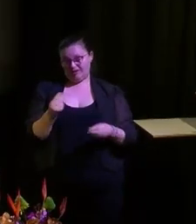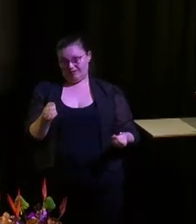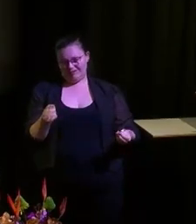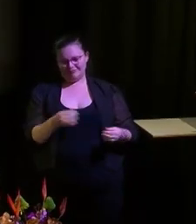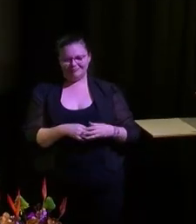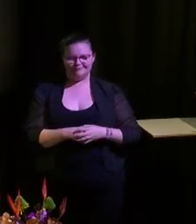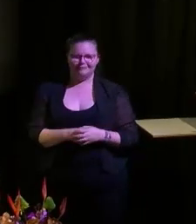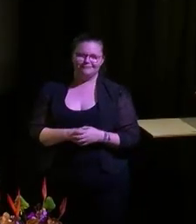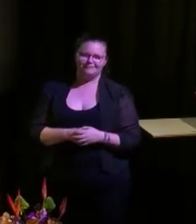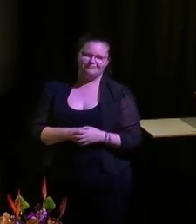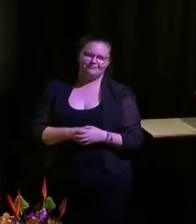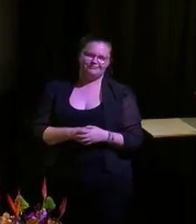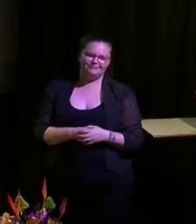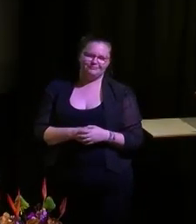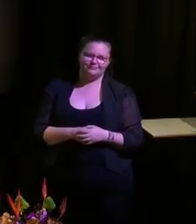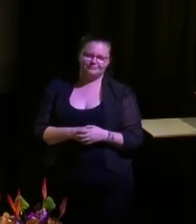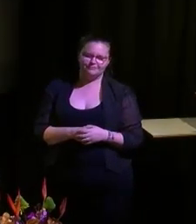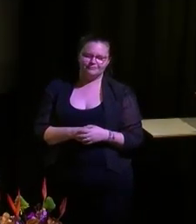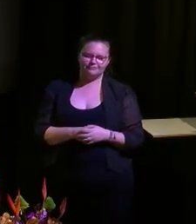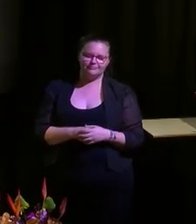But it was when,